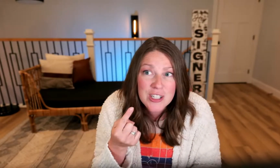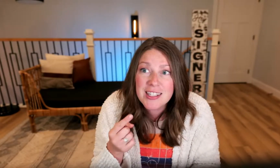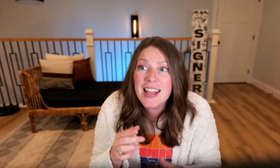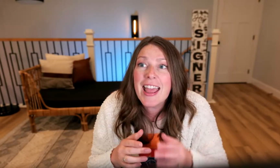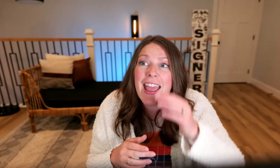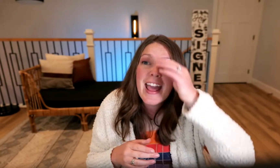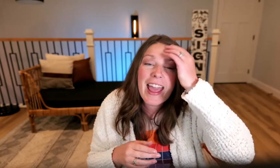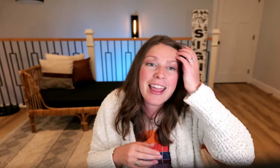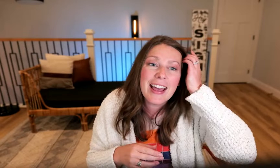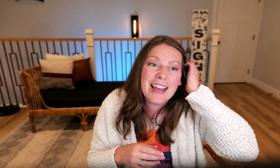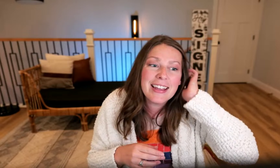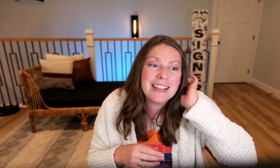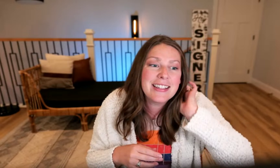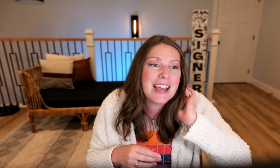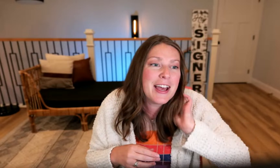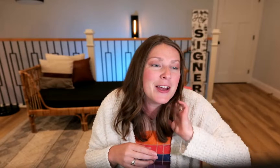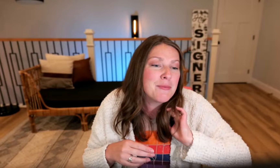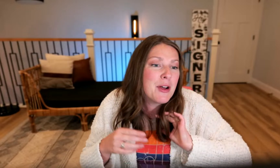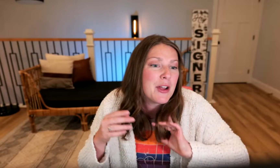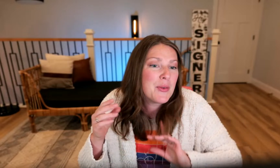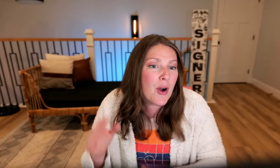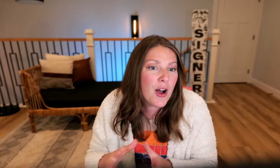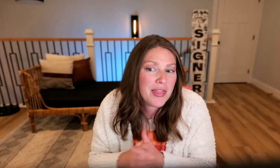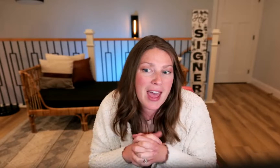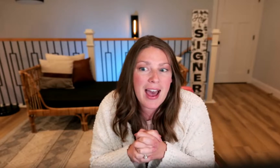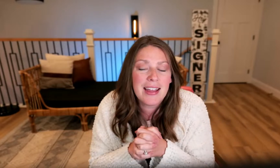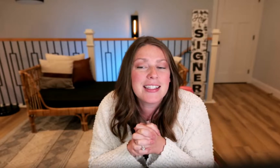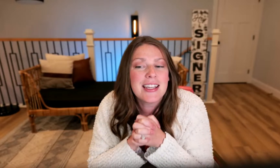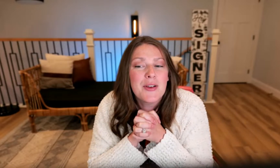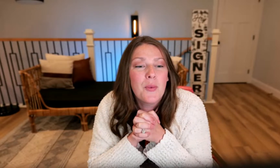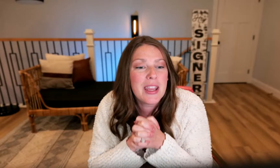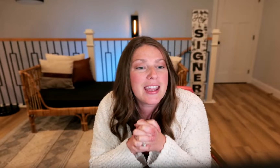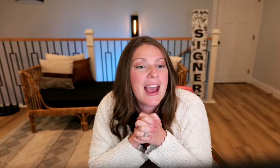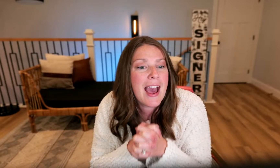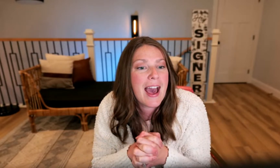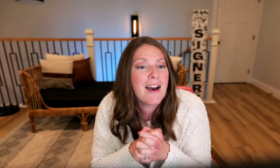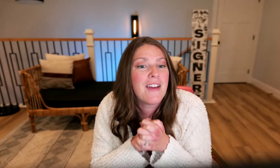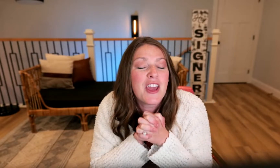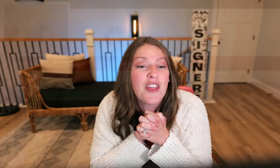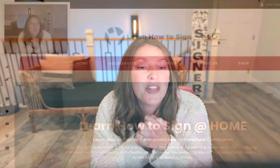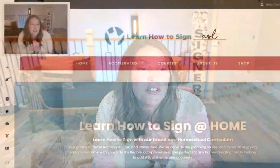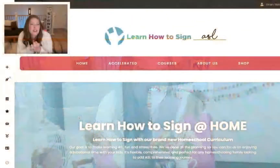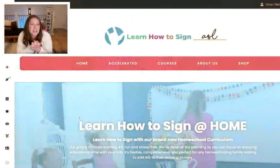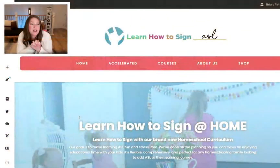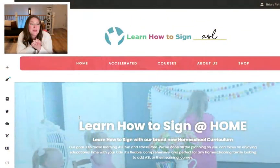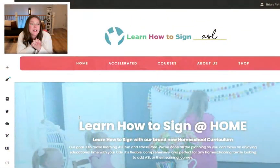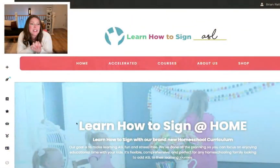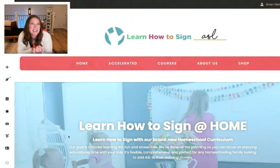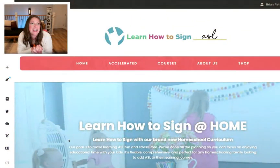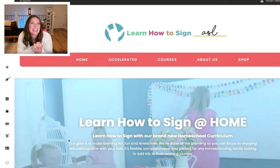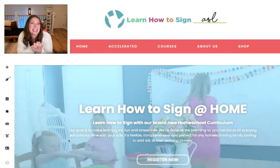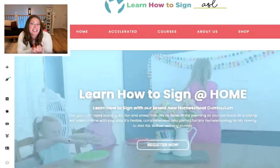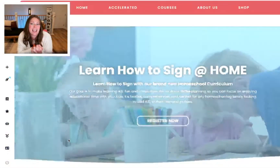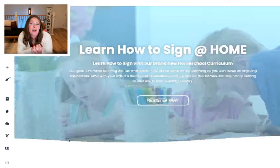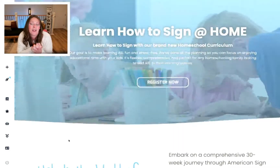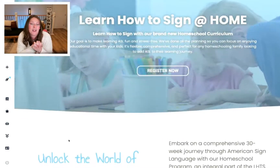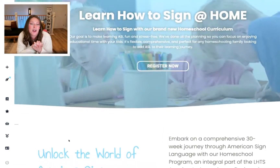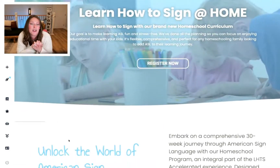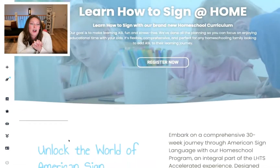1st. And on that, we have a 30% discount that's called